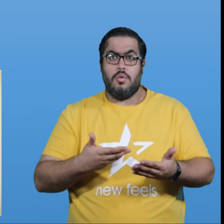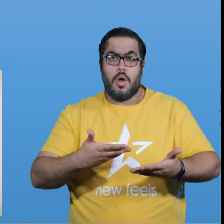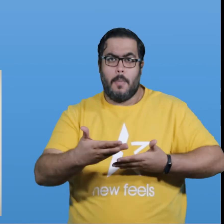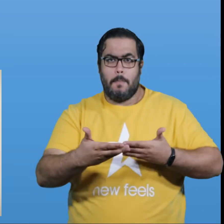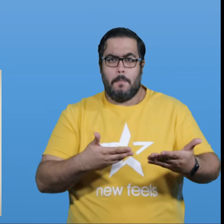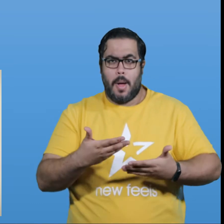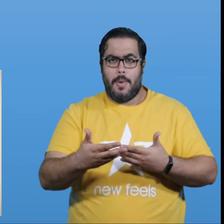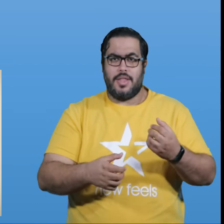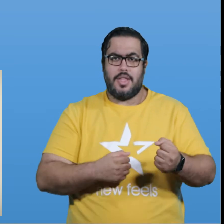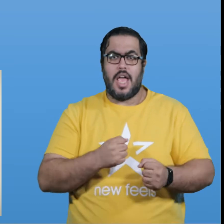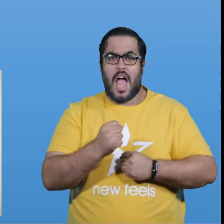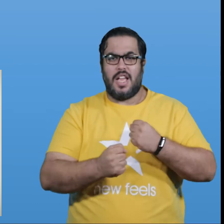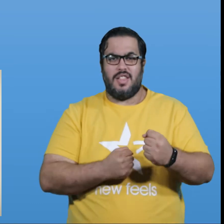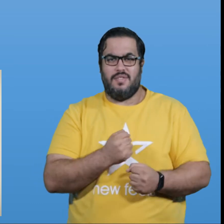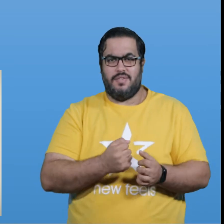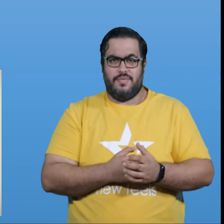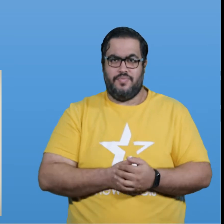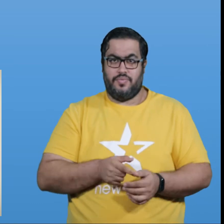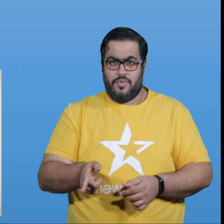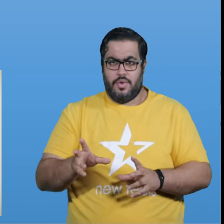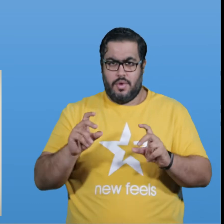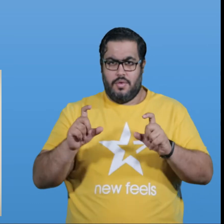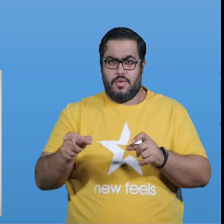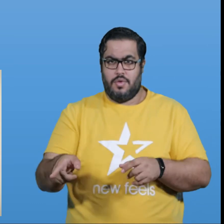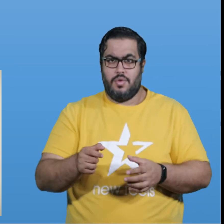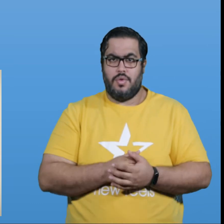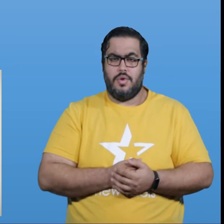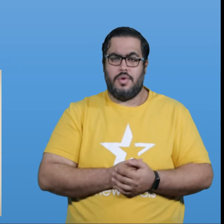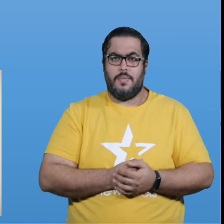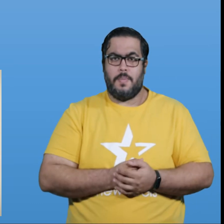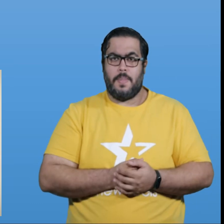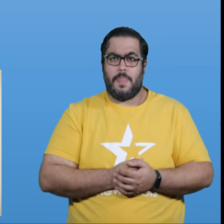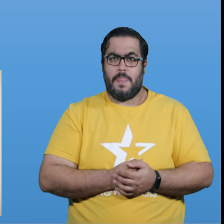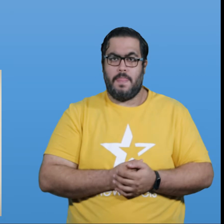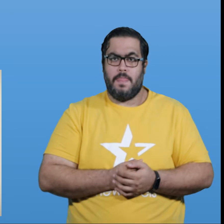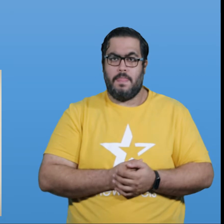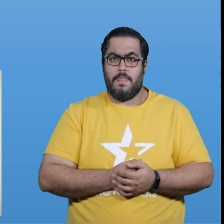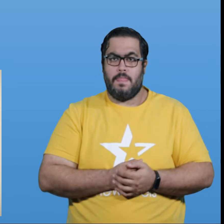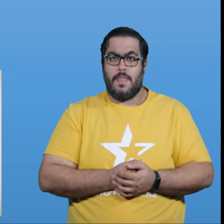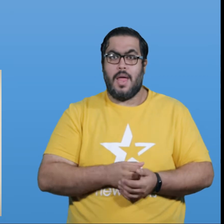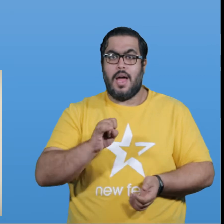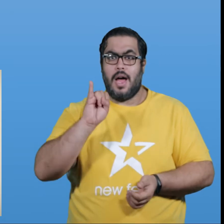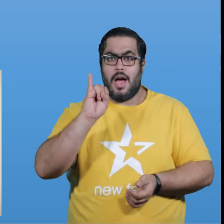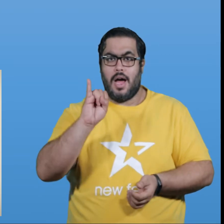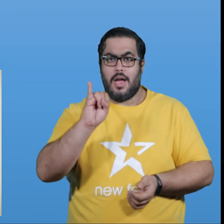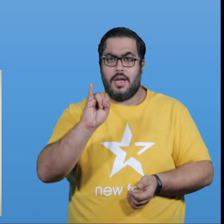It's a noun, and it means the ability to assess and initiate things independently.